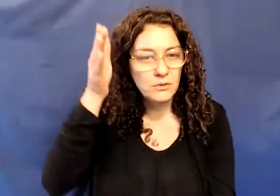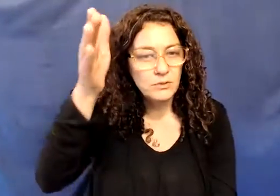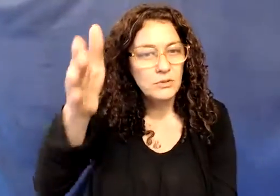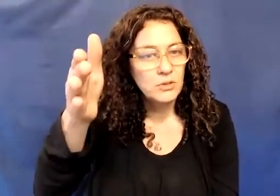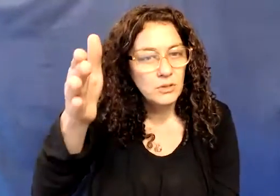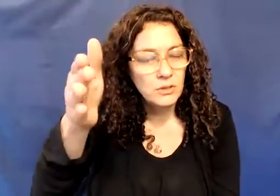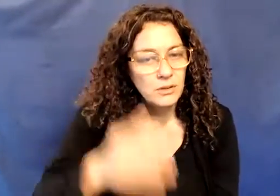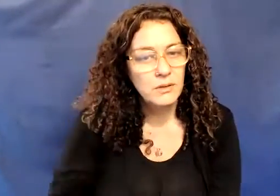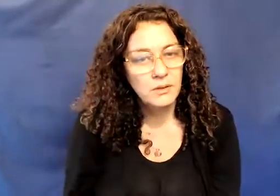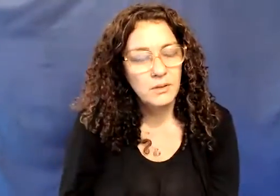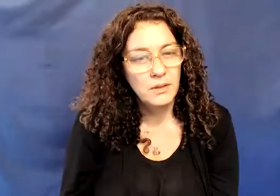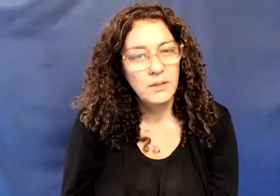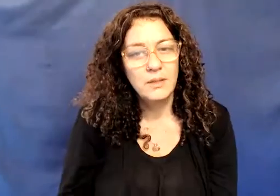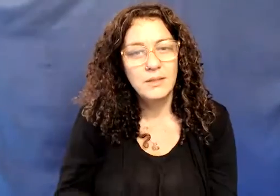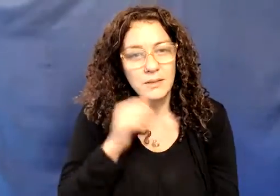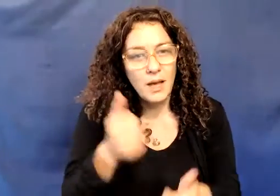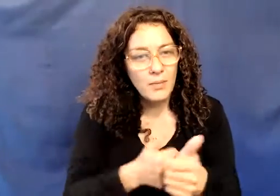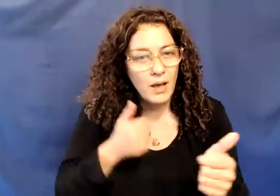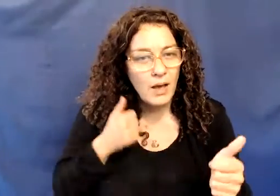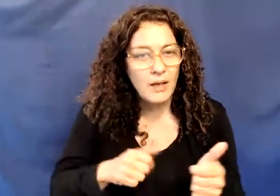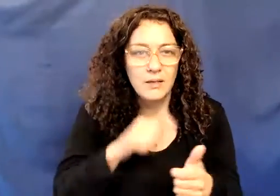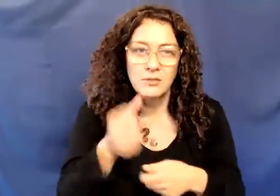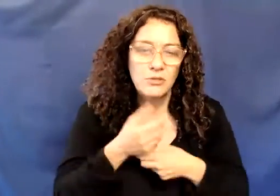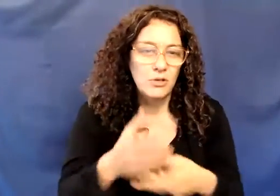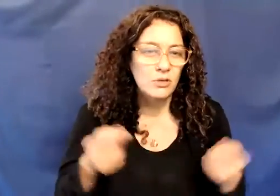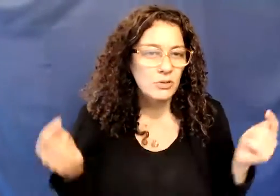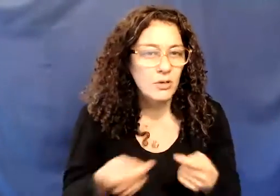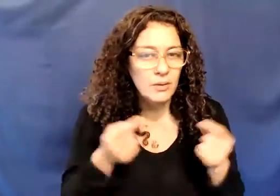of Alcoholics Anonymous. And I thank you very much. That's my time.